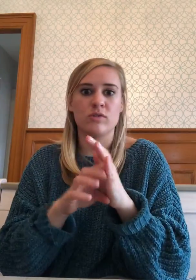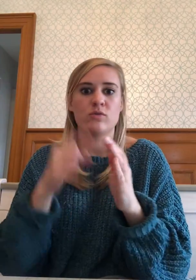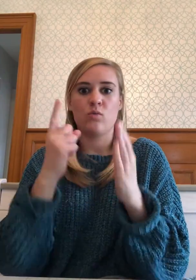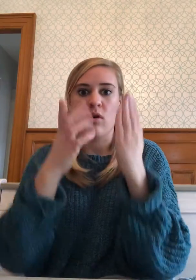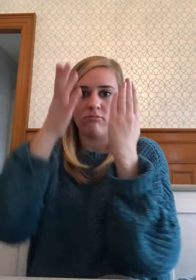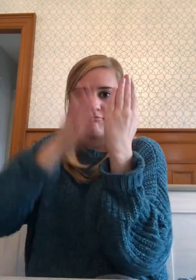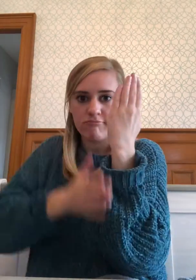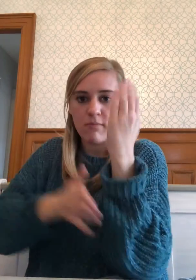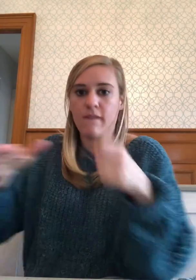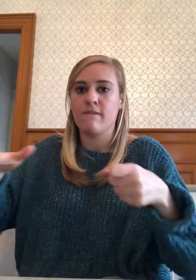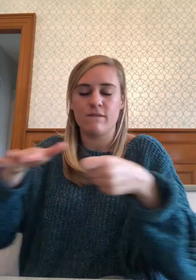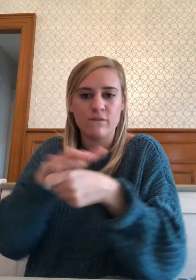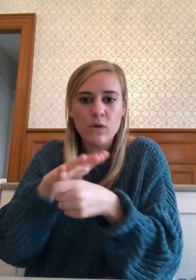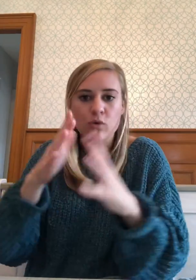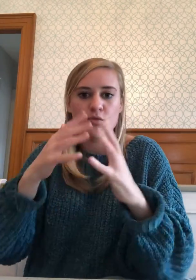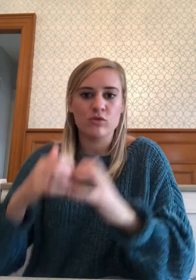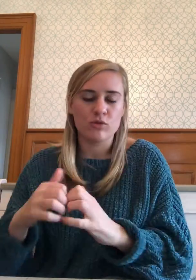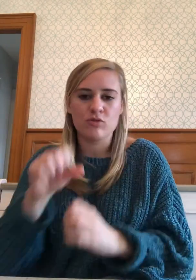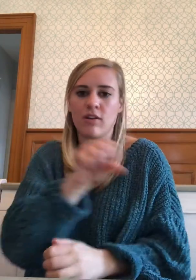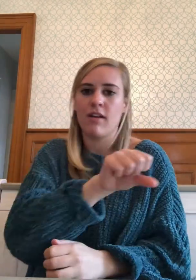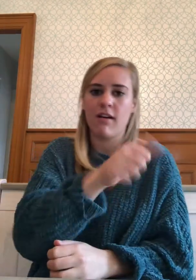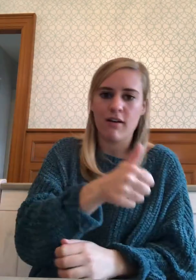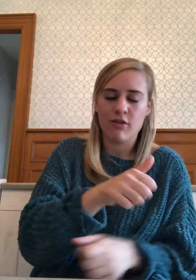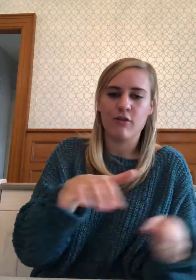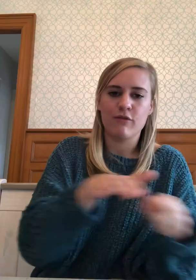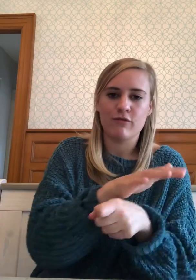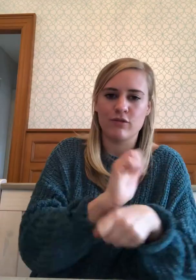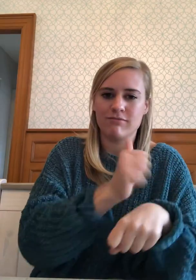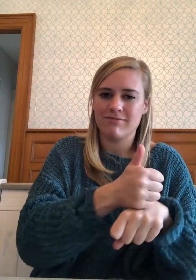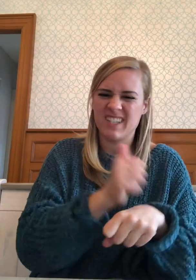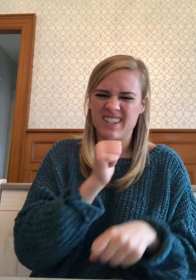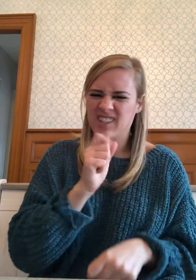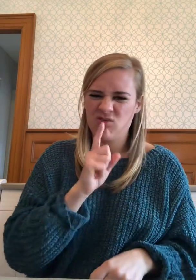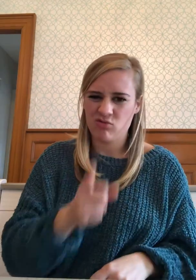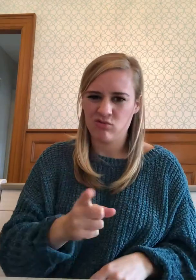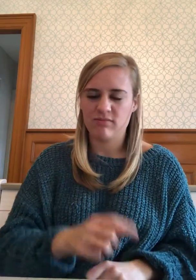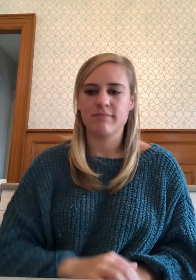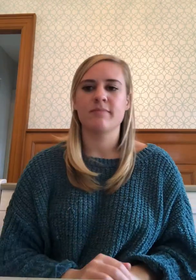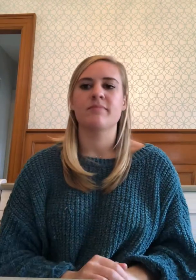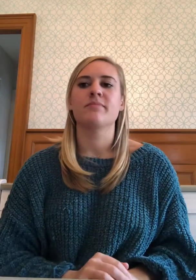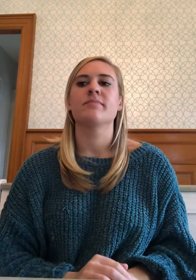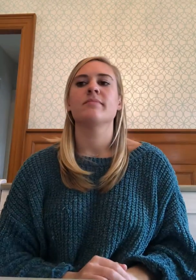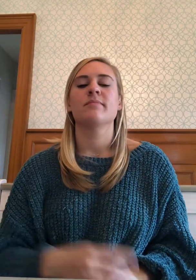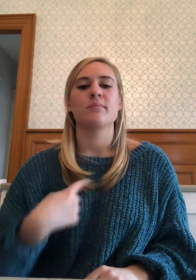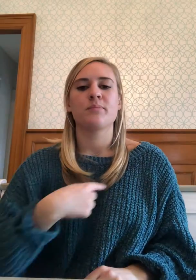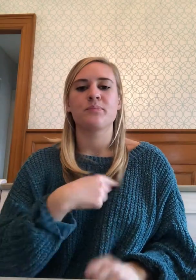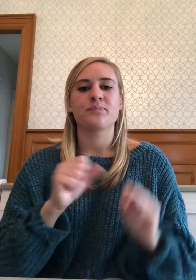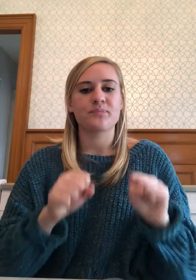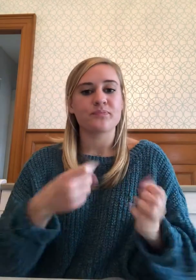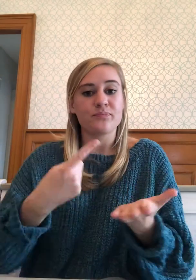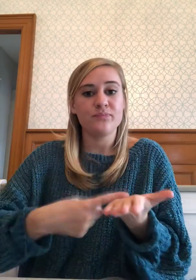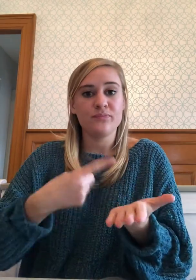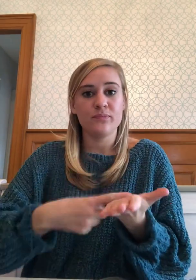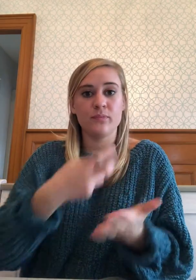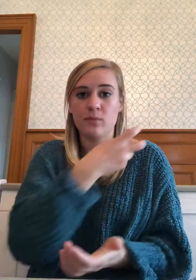We can talk about changes with orthodontic tooth movement at the level of the